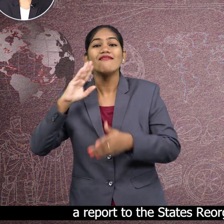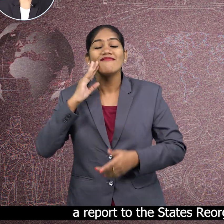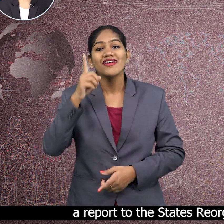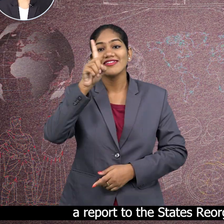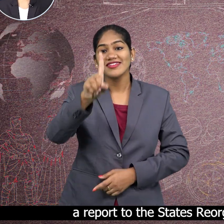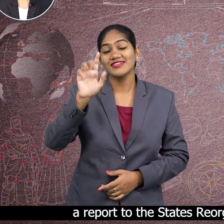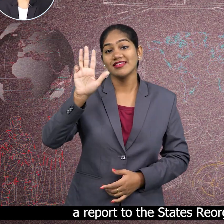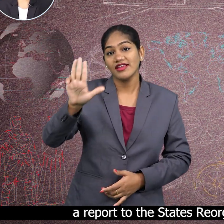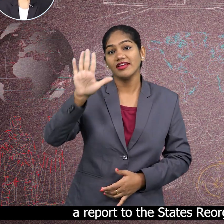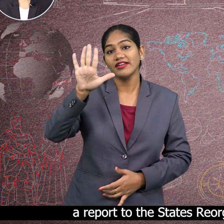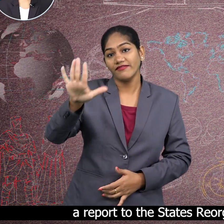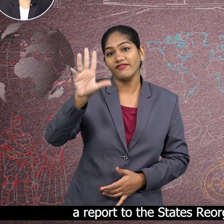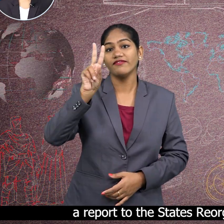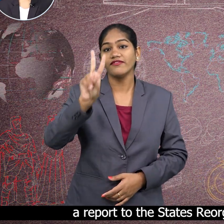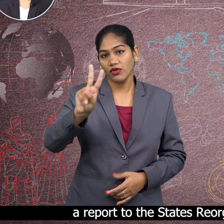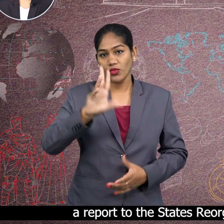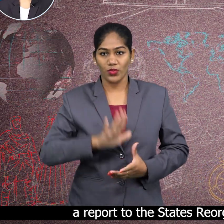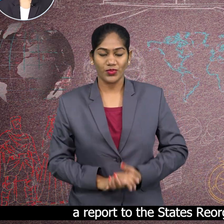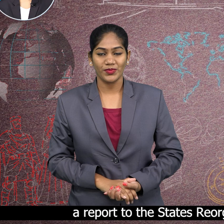1952,